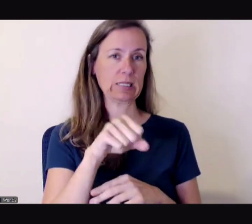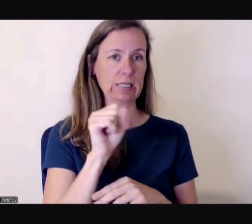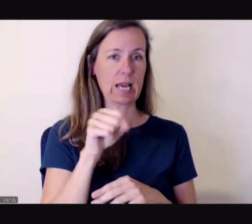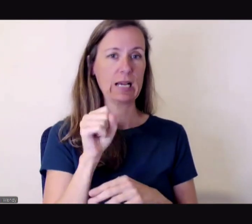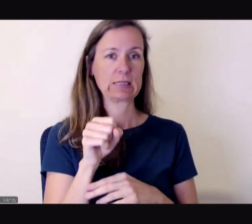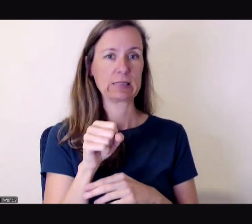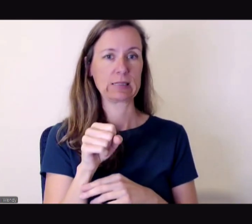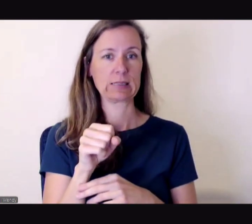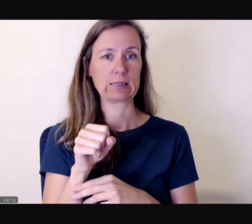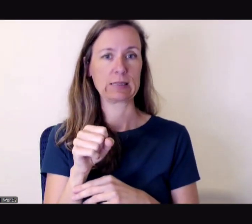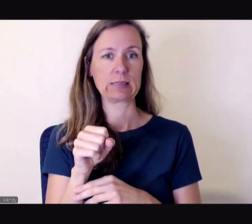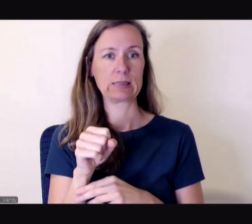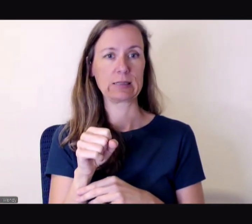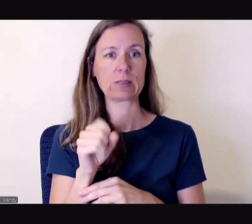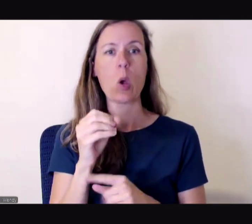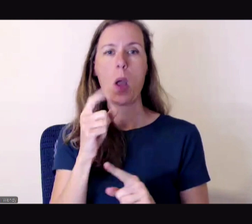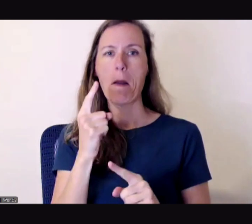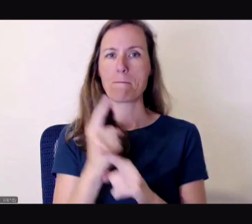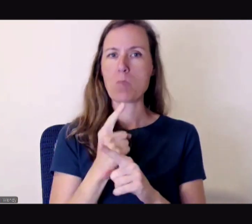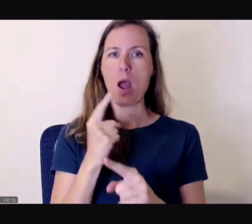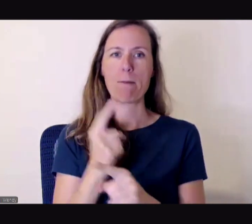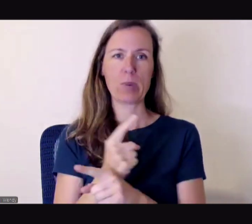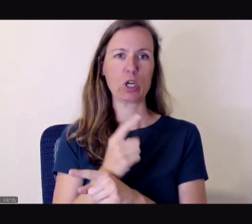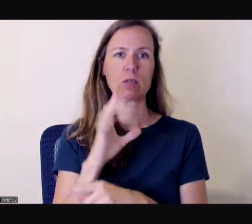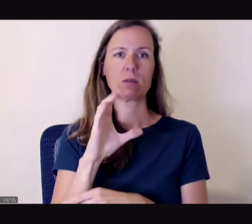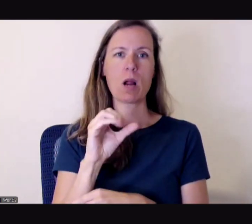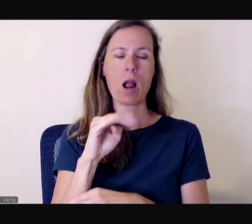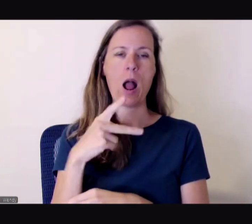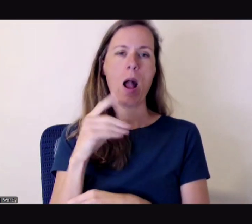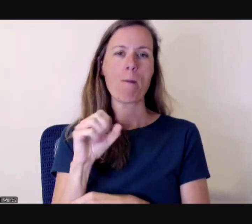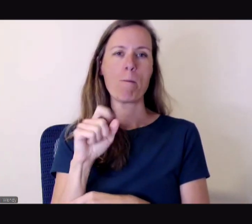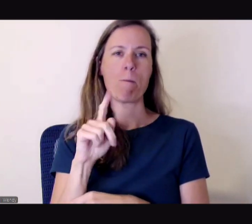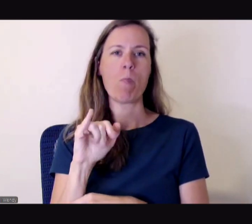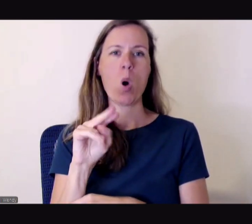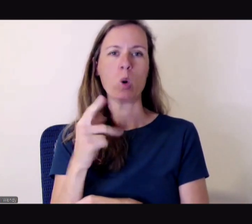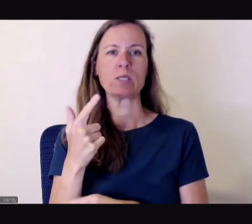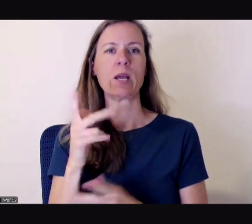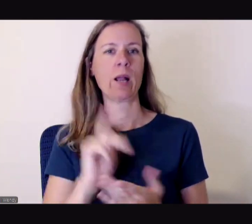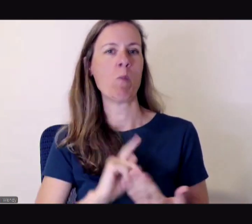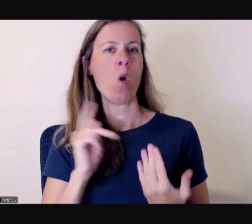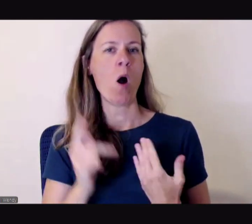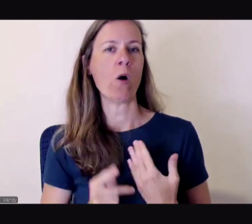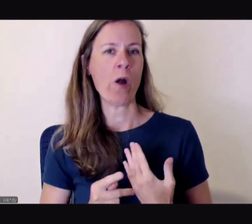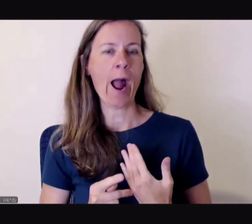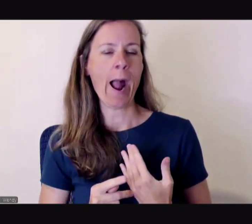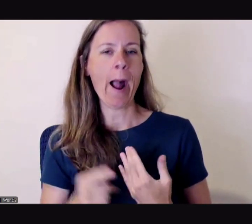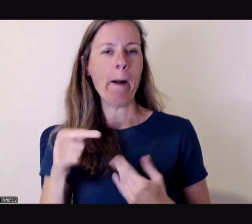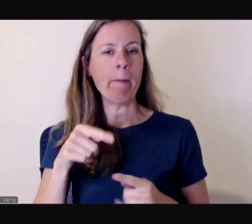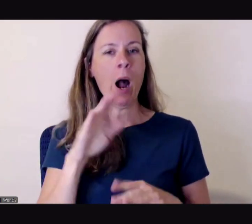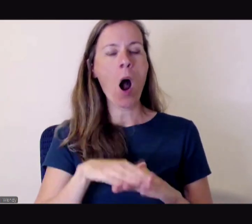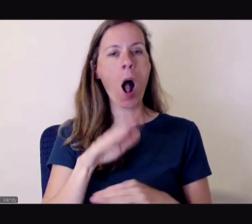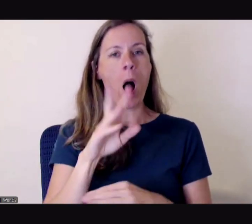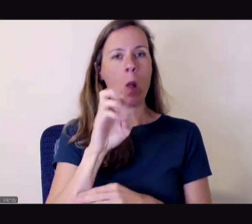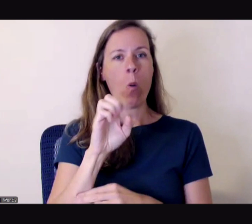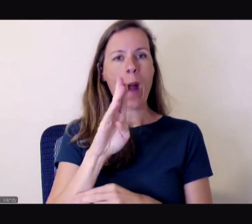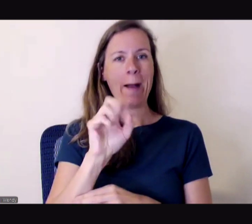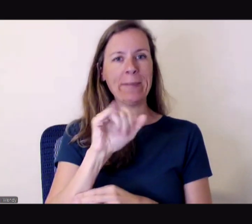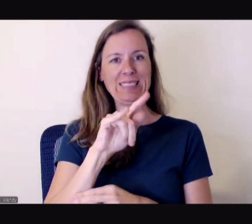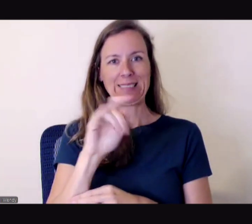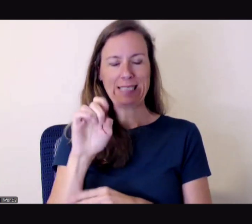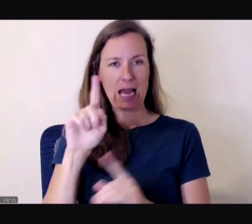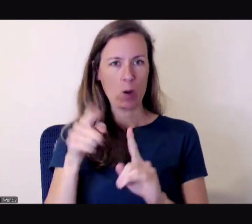waiting for. Proper composting program. On the website, once the web form is up, there will be a